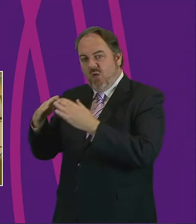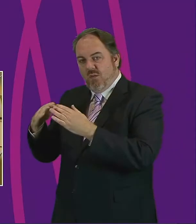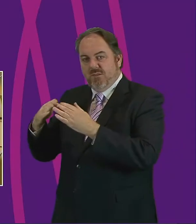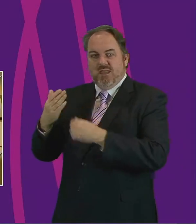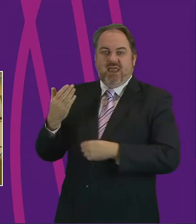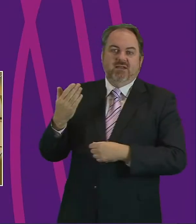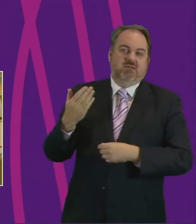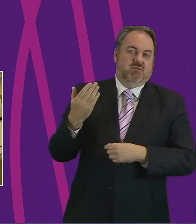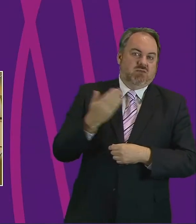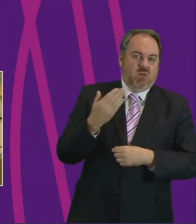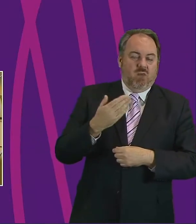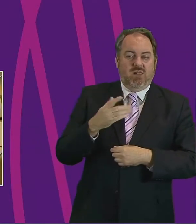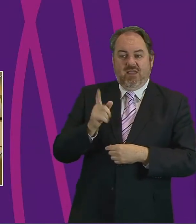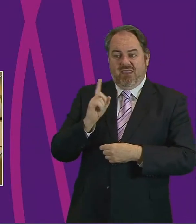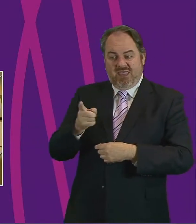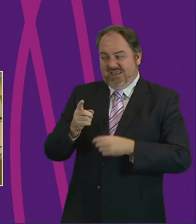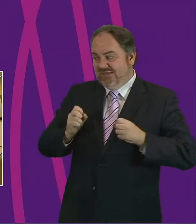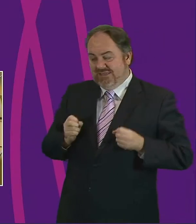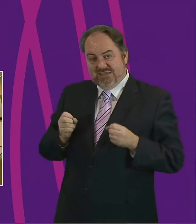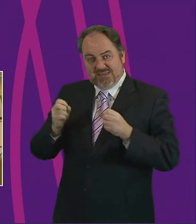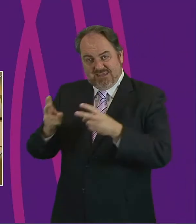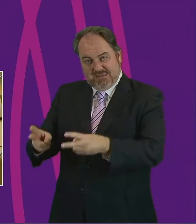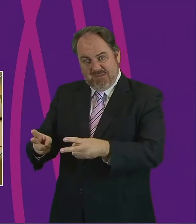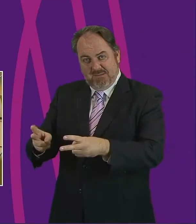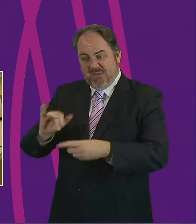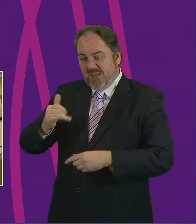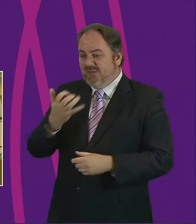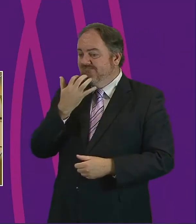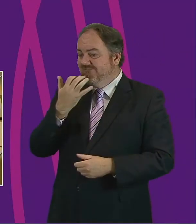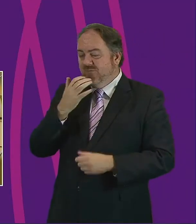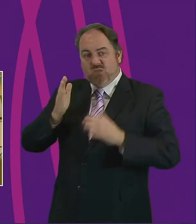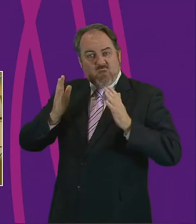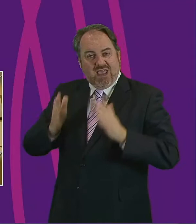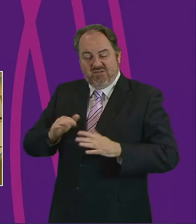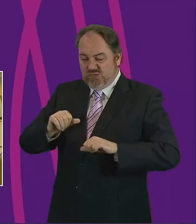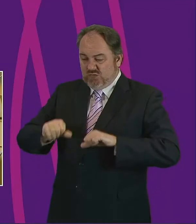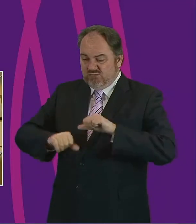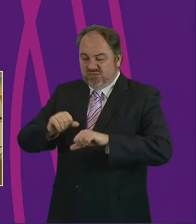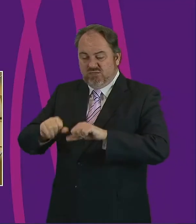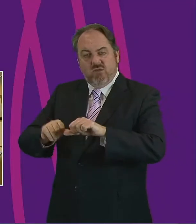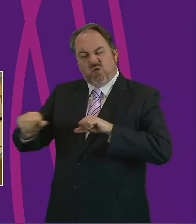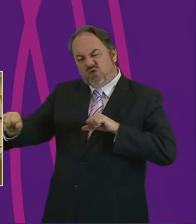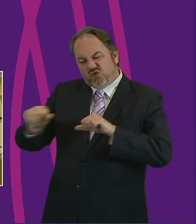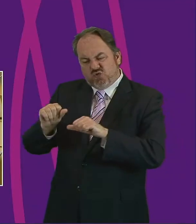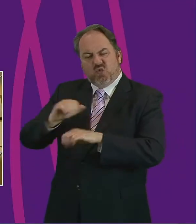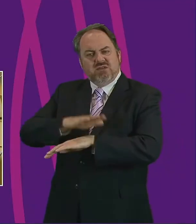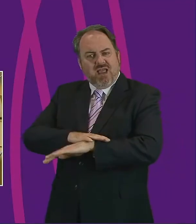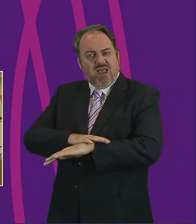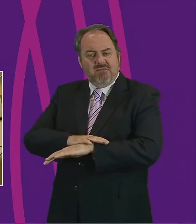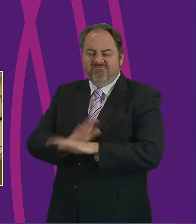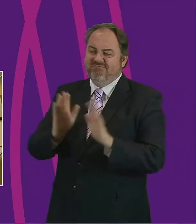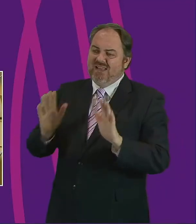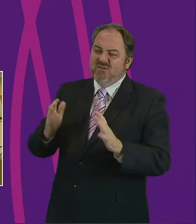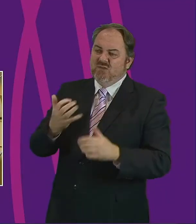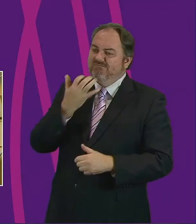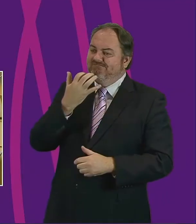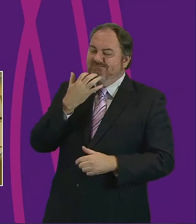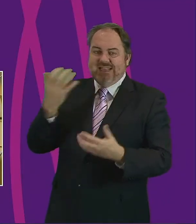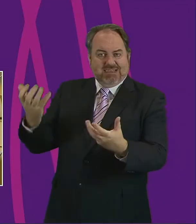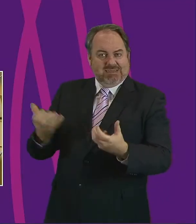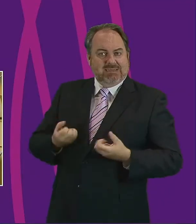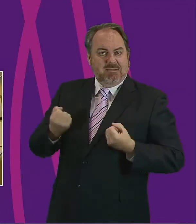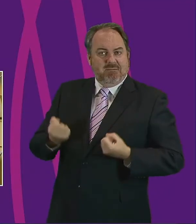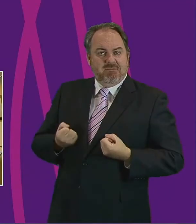blended model of education for a period, and I would hope that would be as short as possible period, then yes, I absolutely give